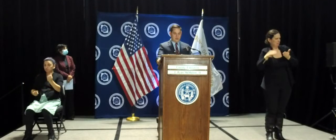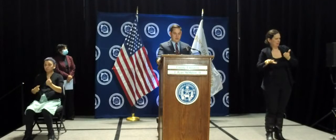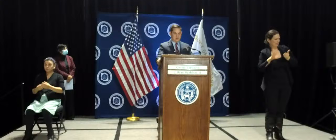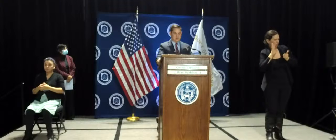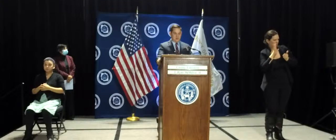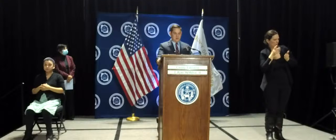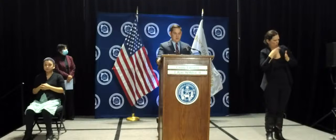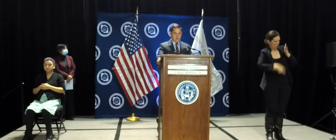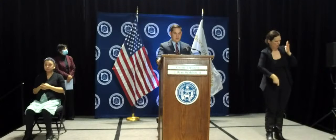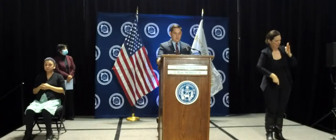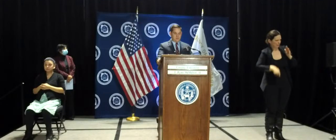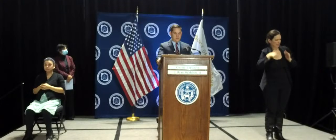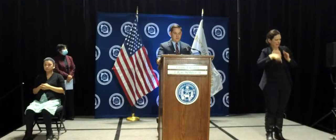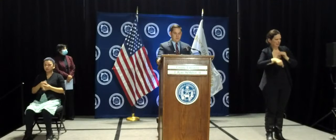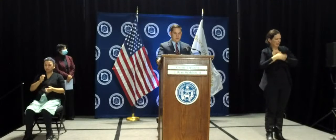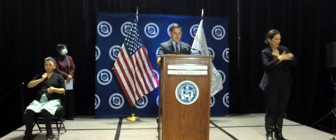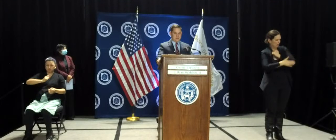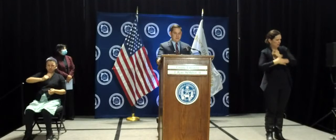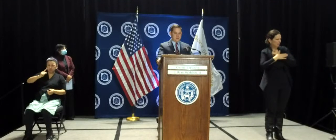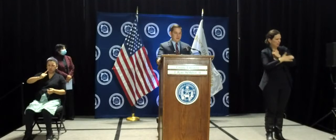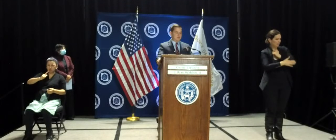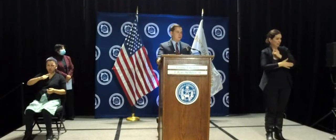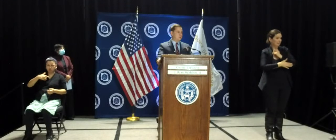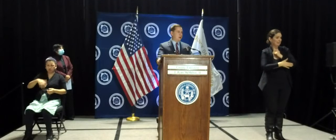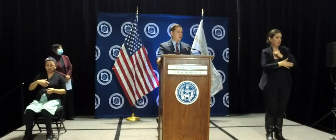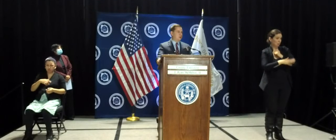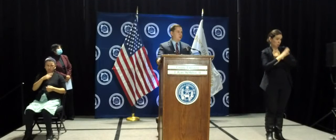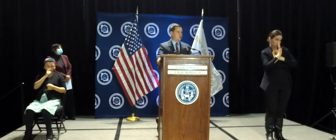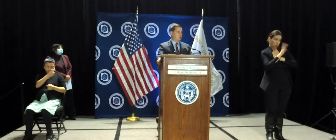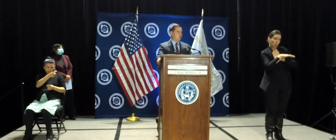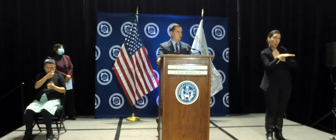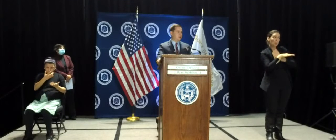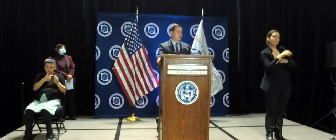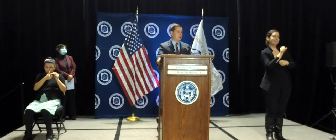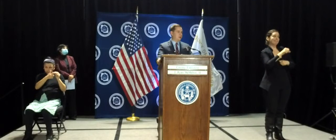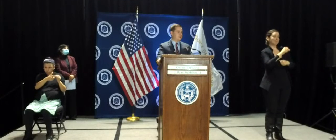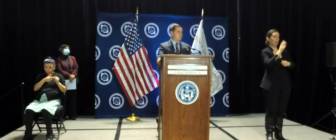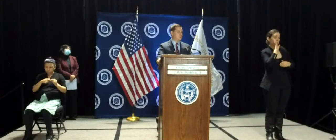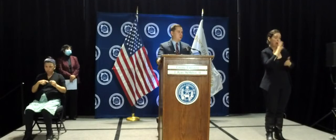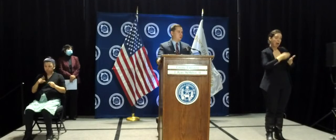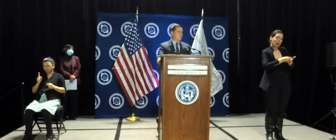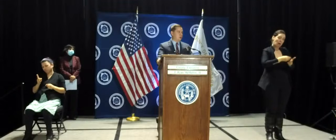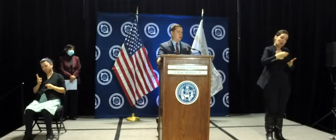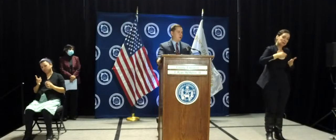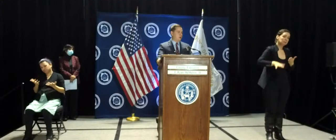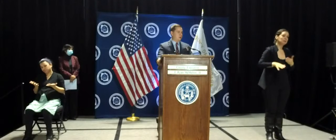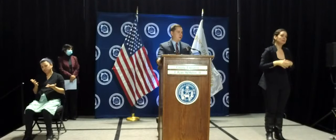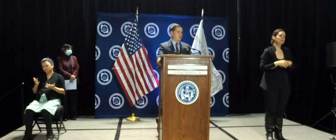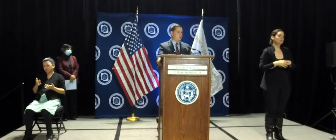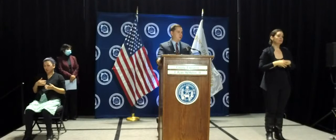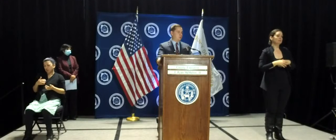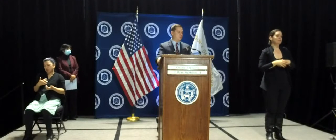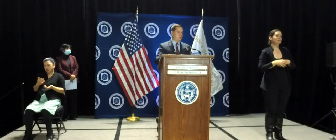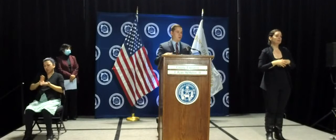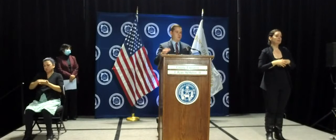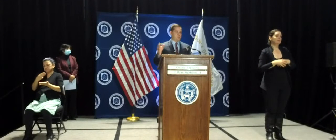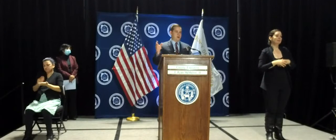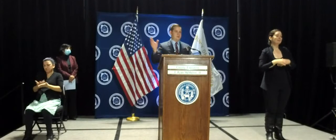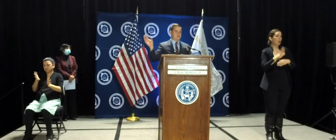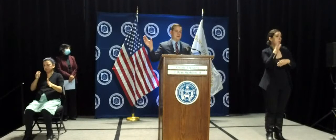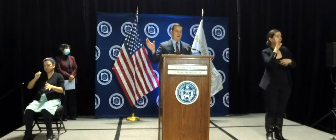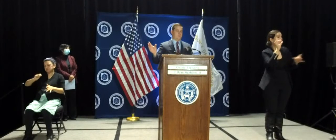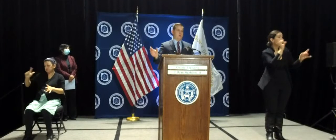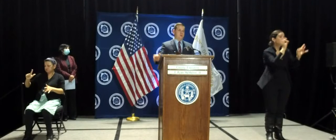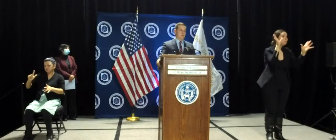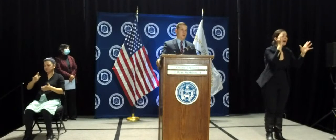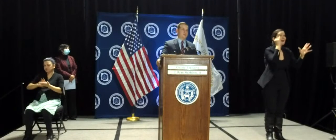we can't let this get out of control, and that's where we just went through a budget